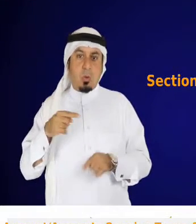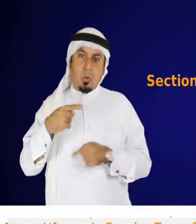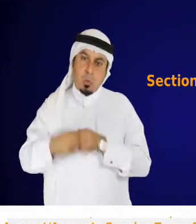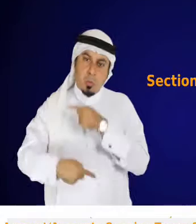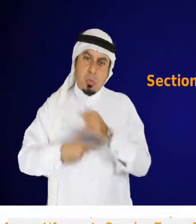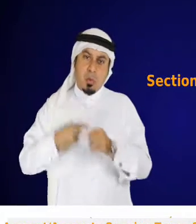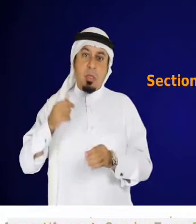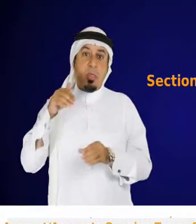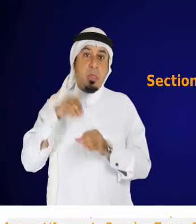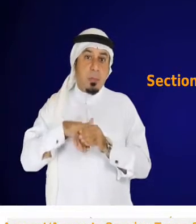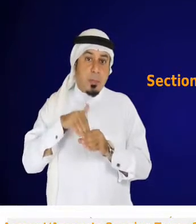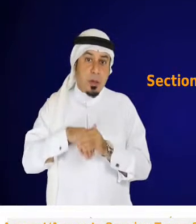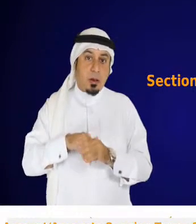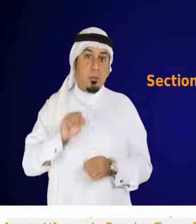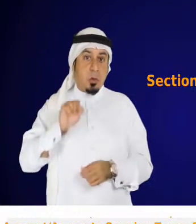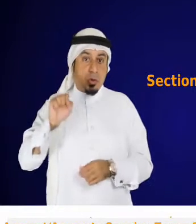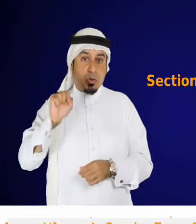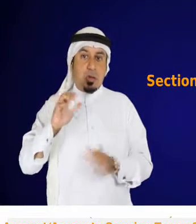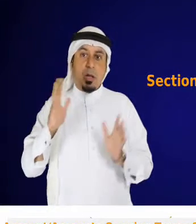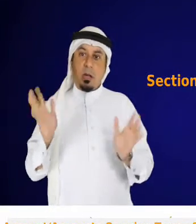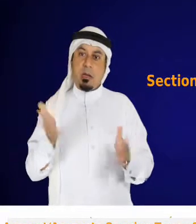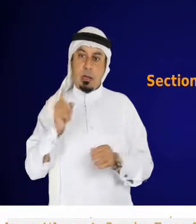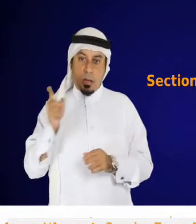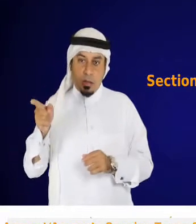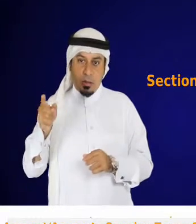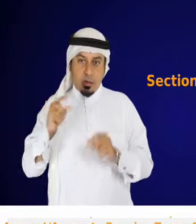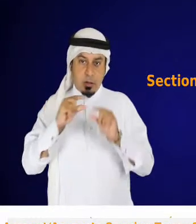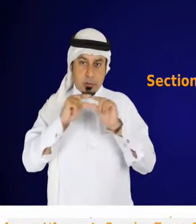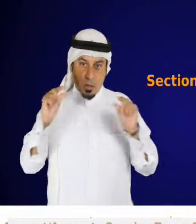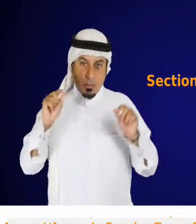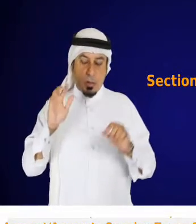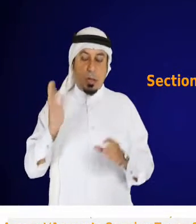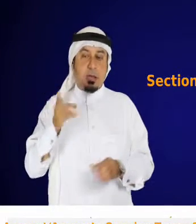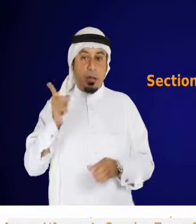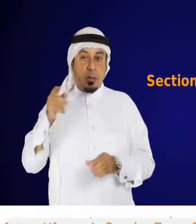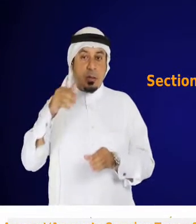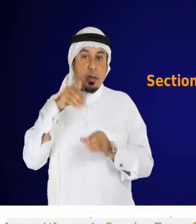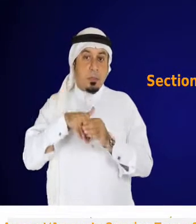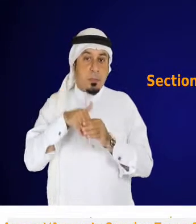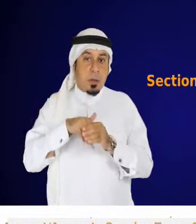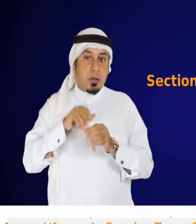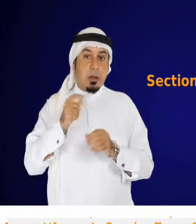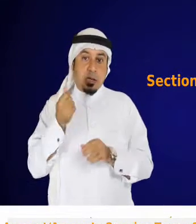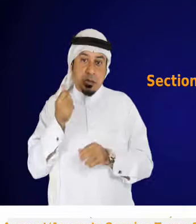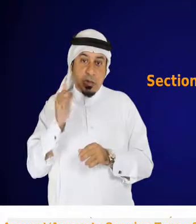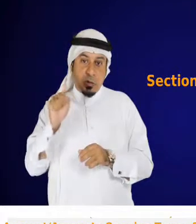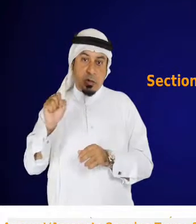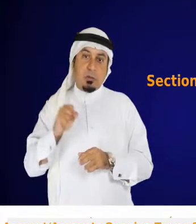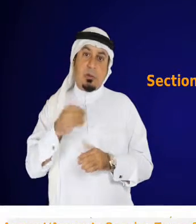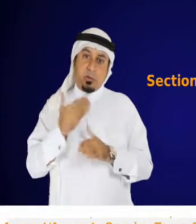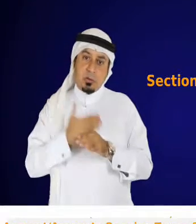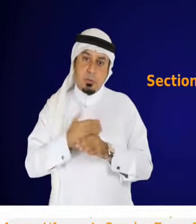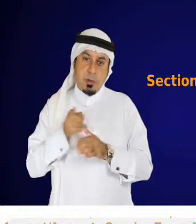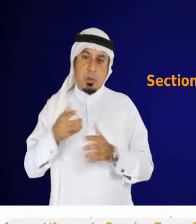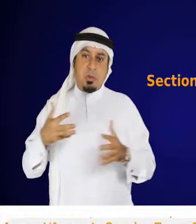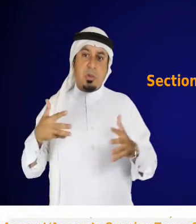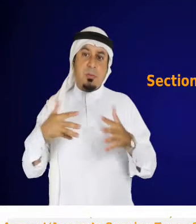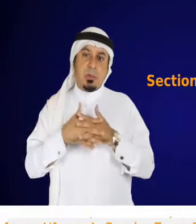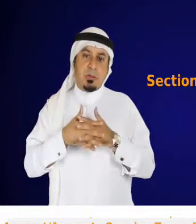the balance resulting from consolidation of such accounts into one account without any right of objection from the account